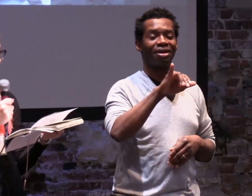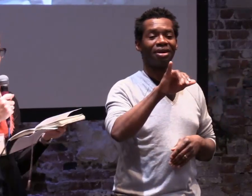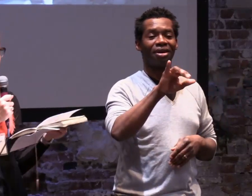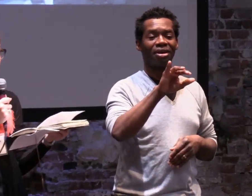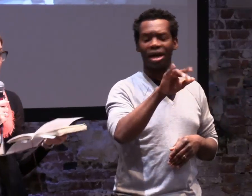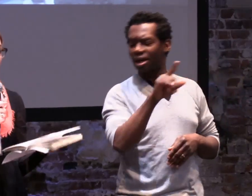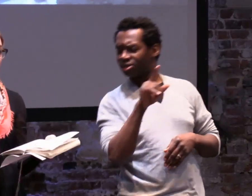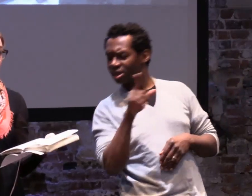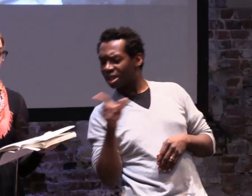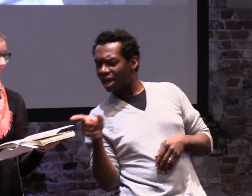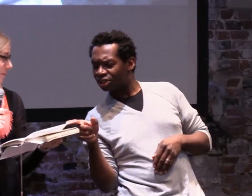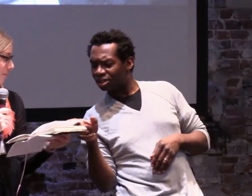And our cadre.